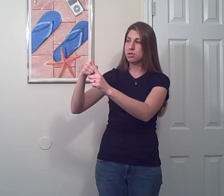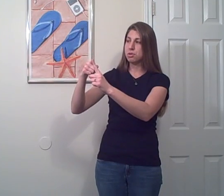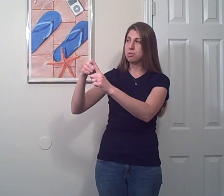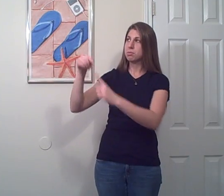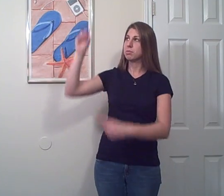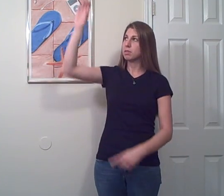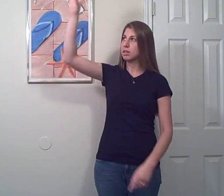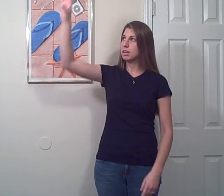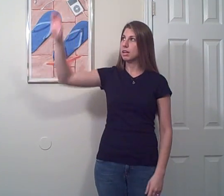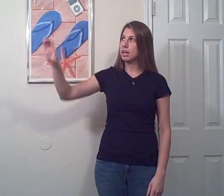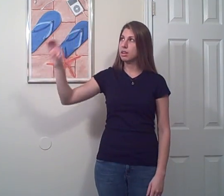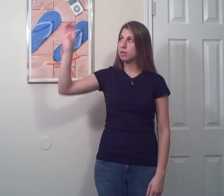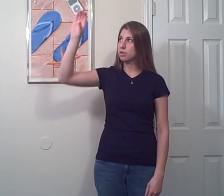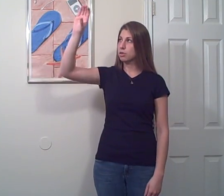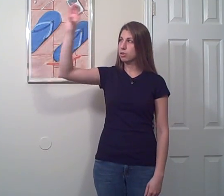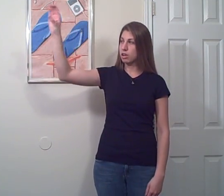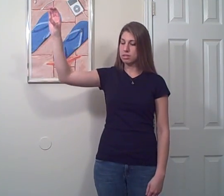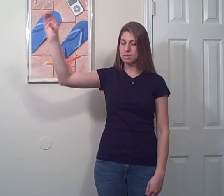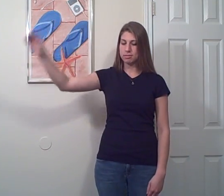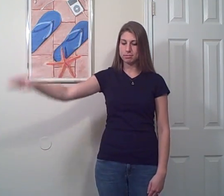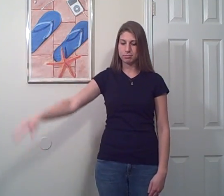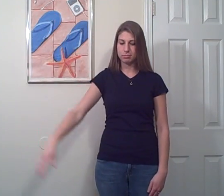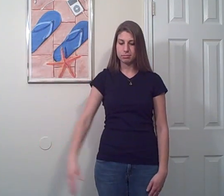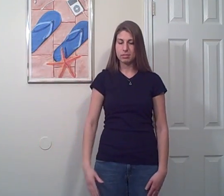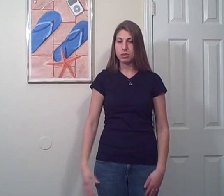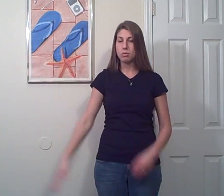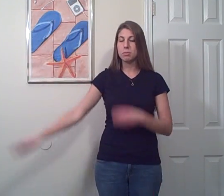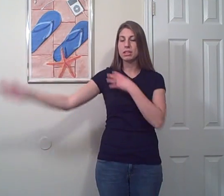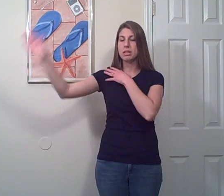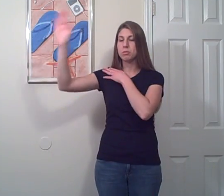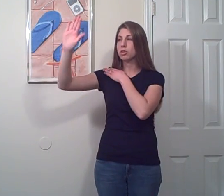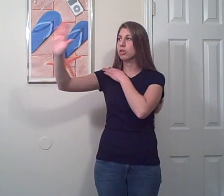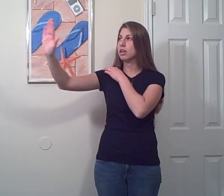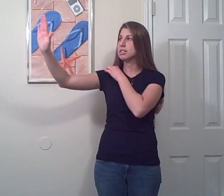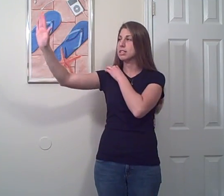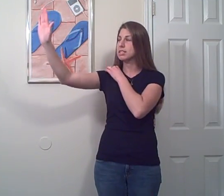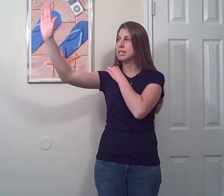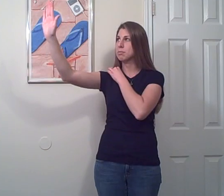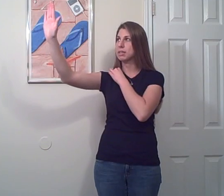to and cross. Remember to keep your cross in the same place.